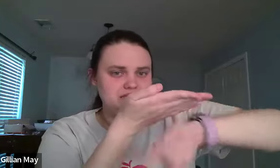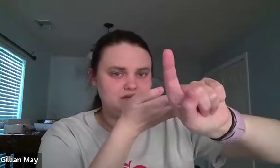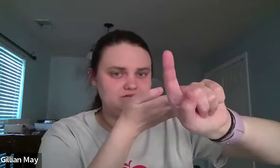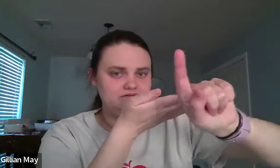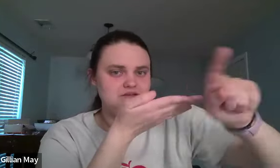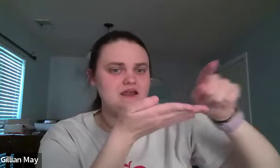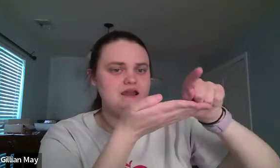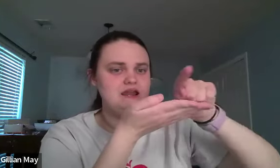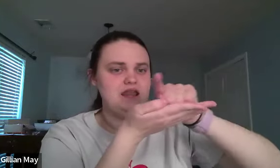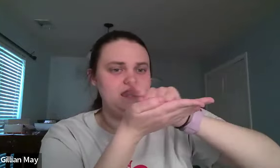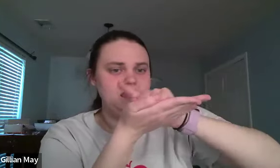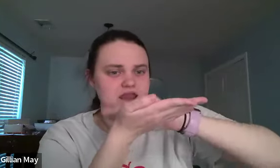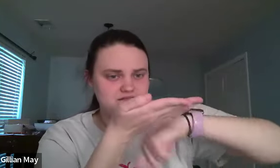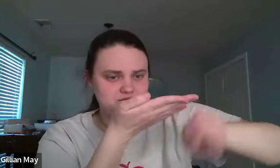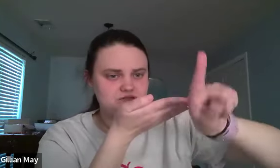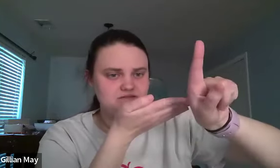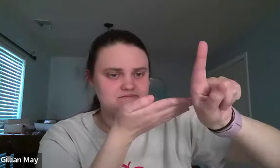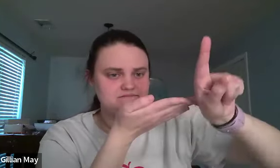down. Next week.